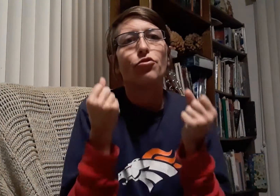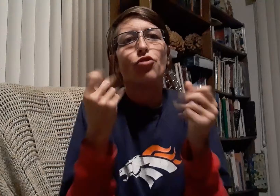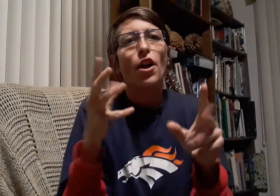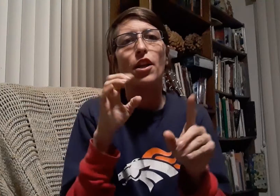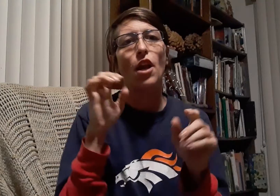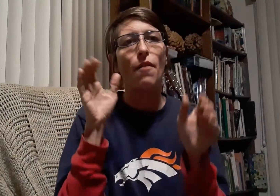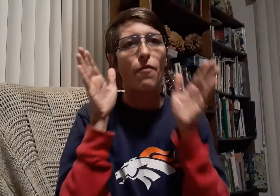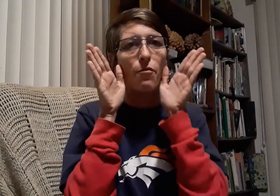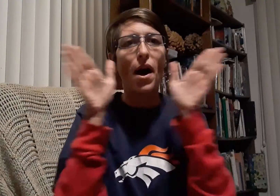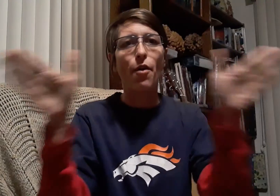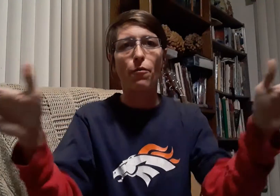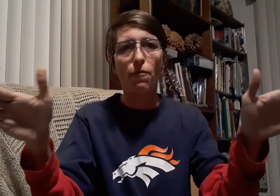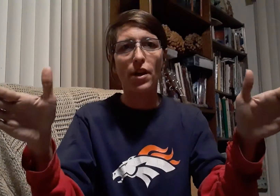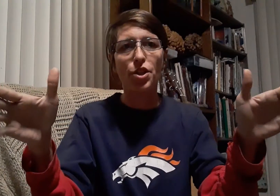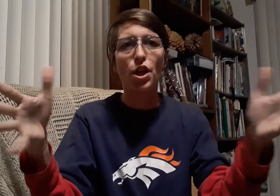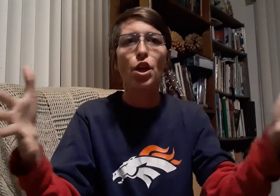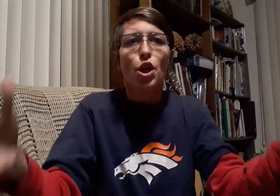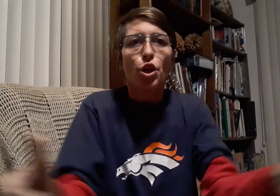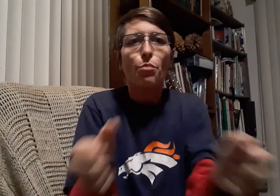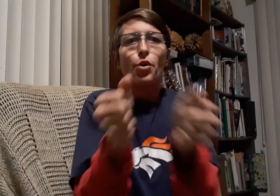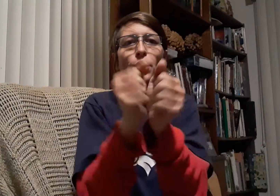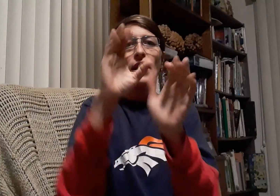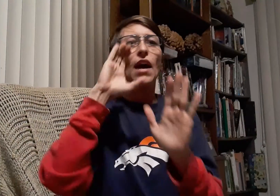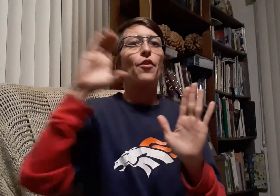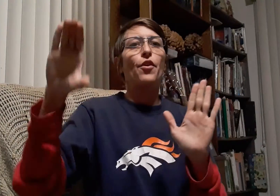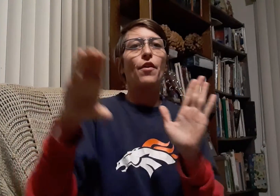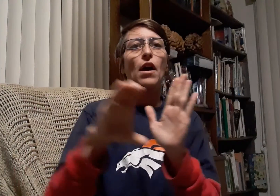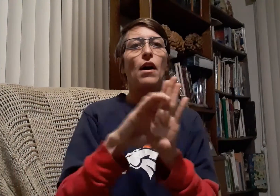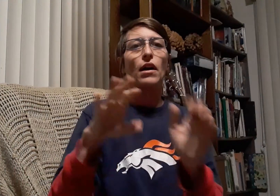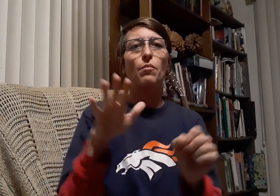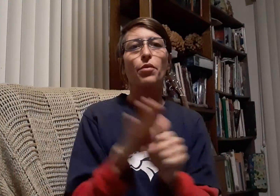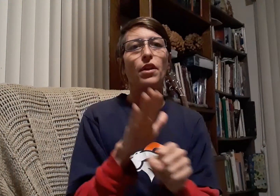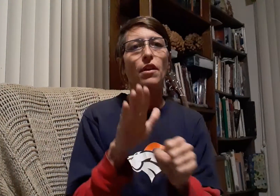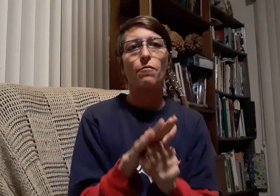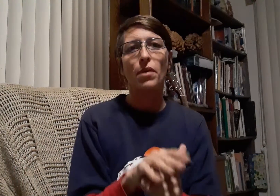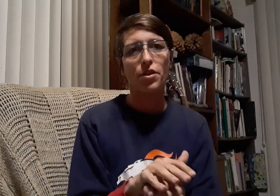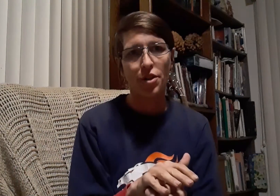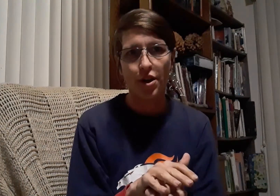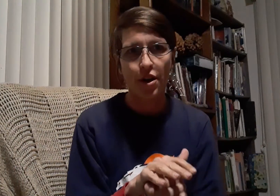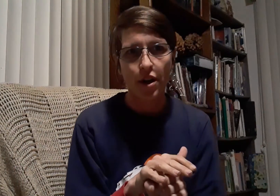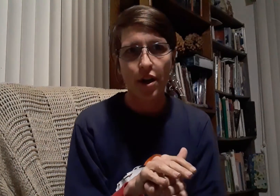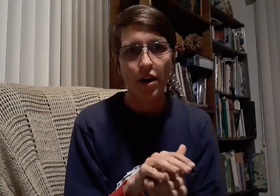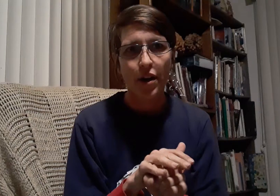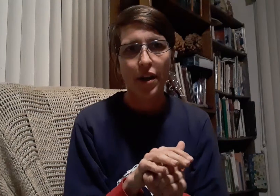not enough of my own vision to put together a complete enough picture.